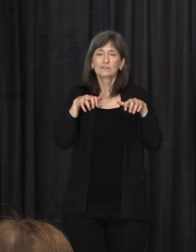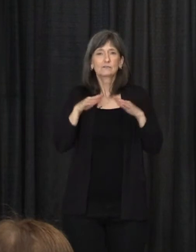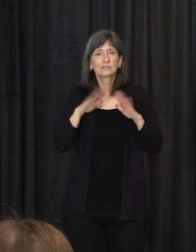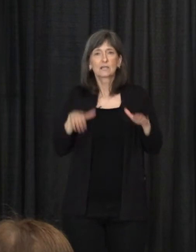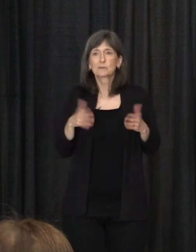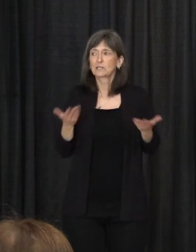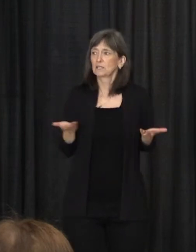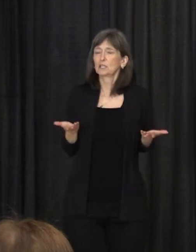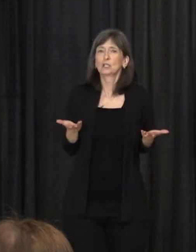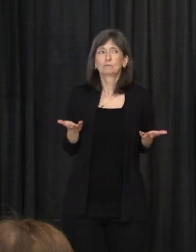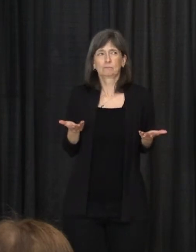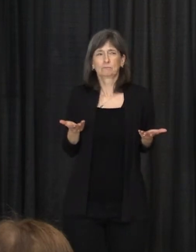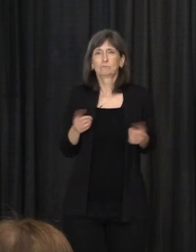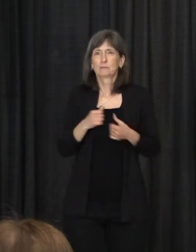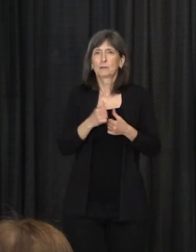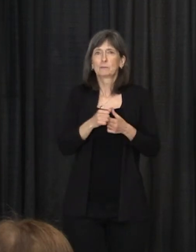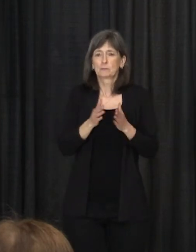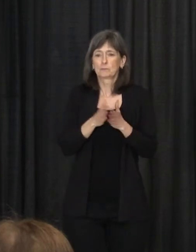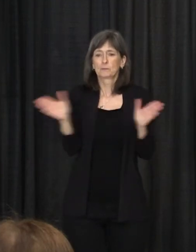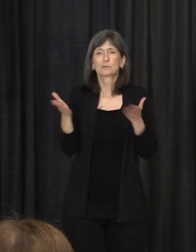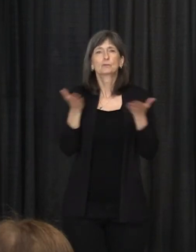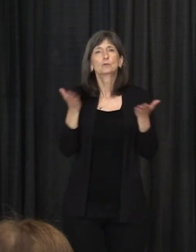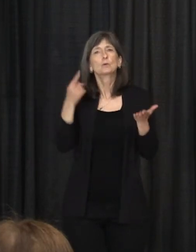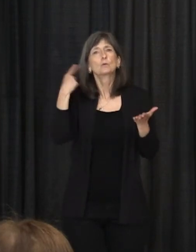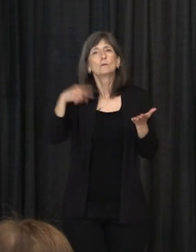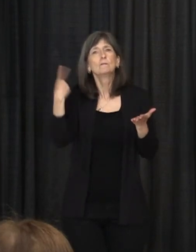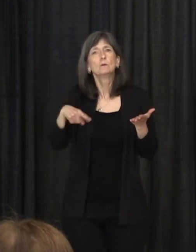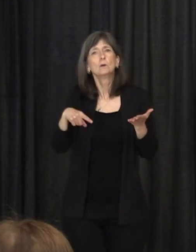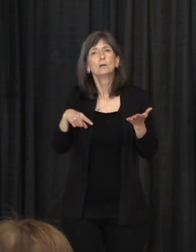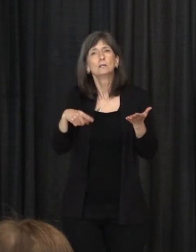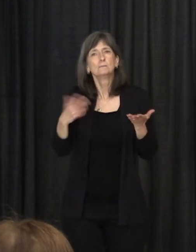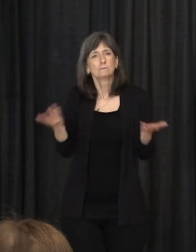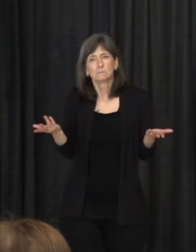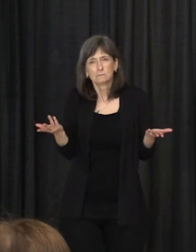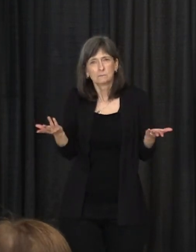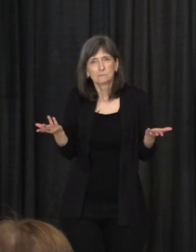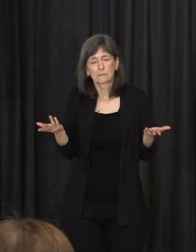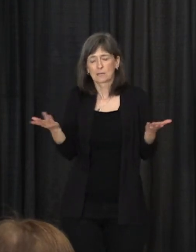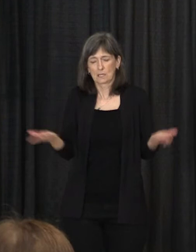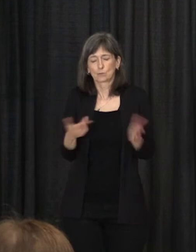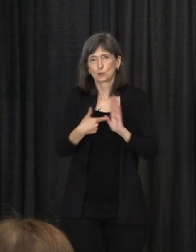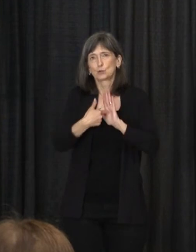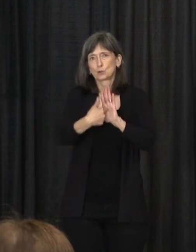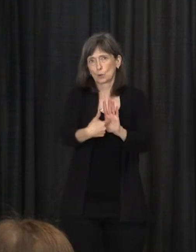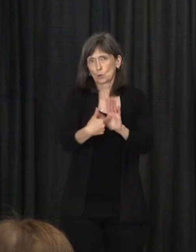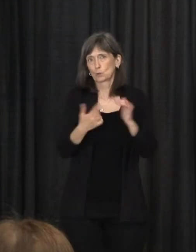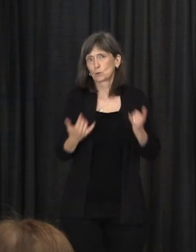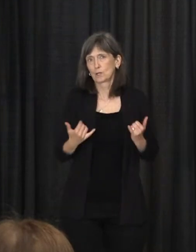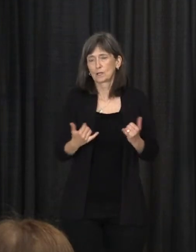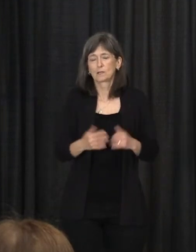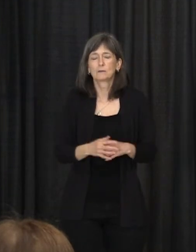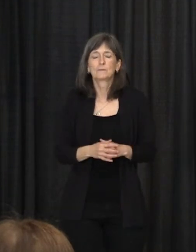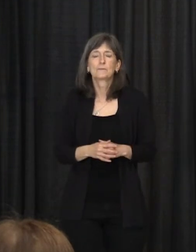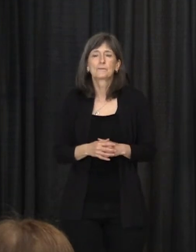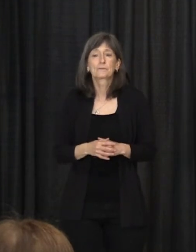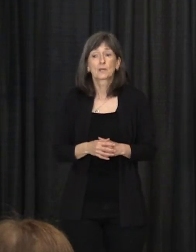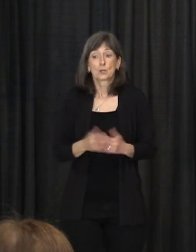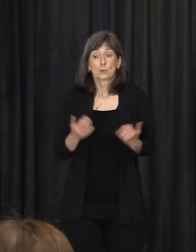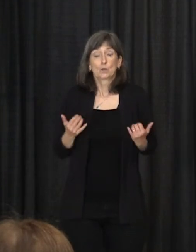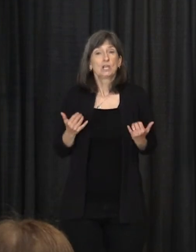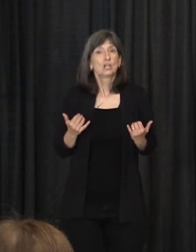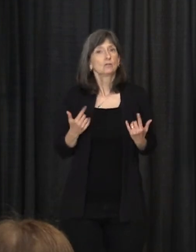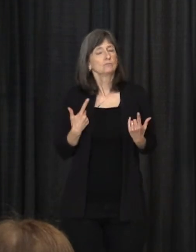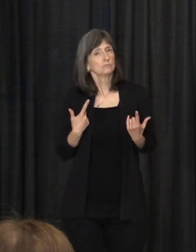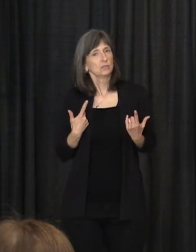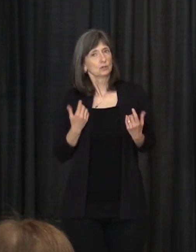all about what public service is truly all about. We are embarking on something which is bold,